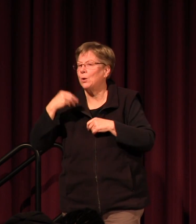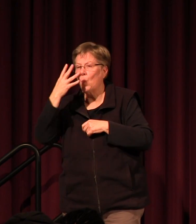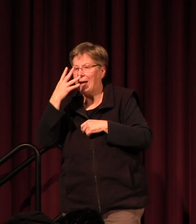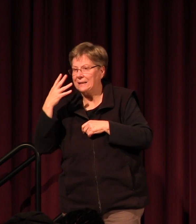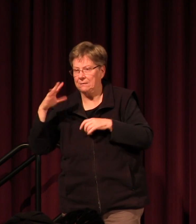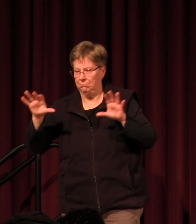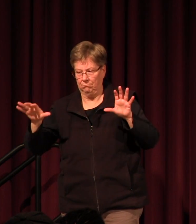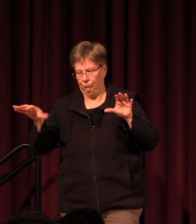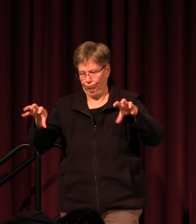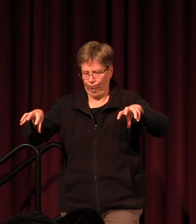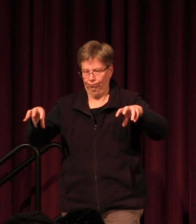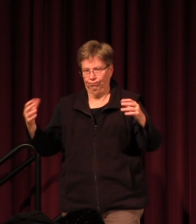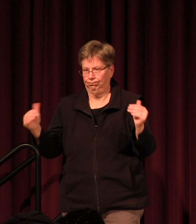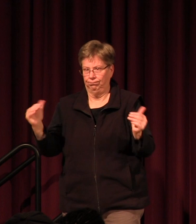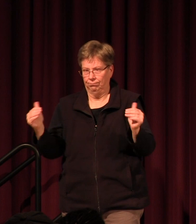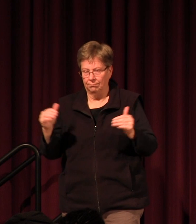counterparts.